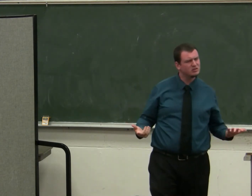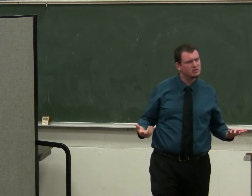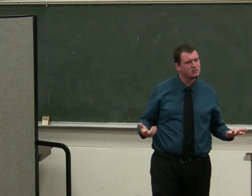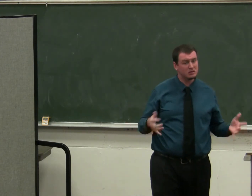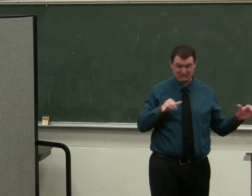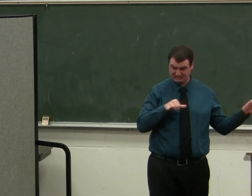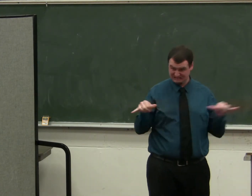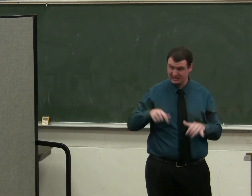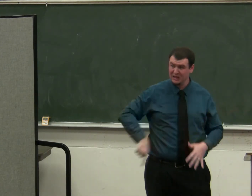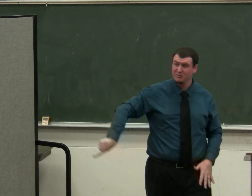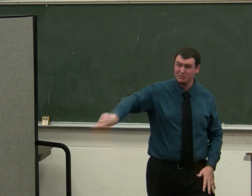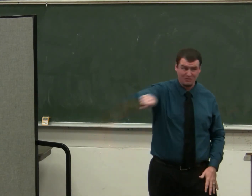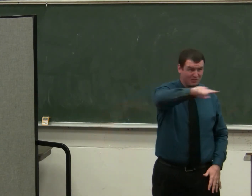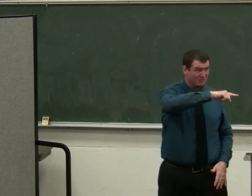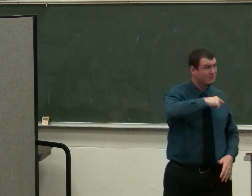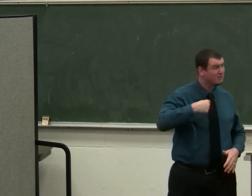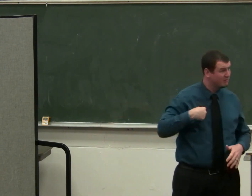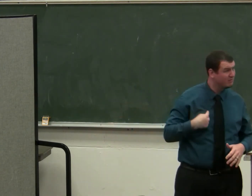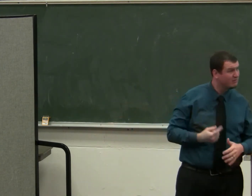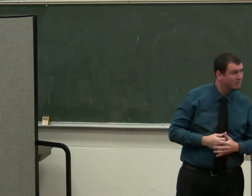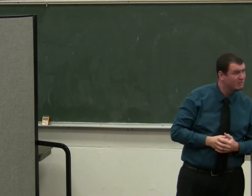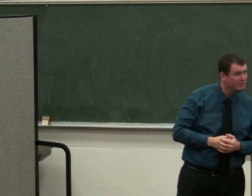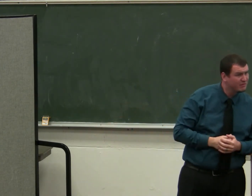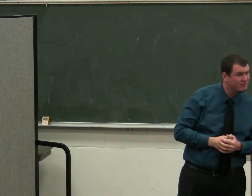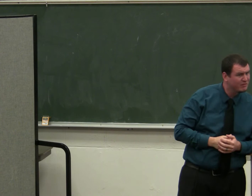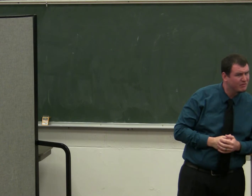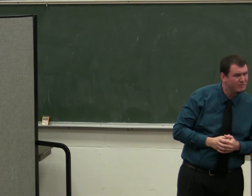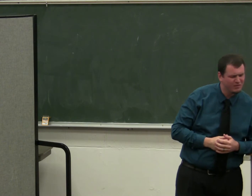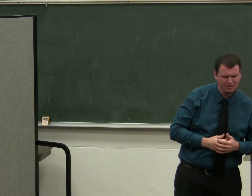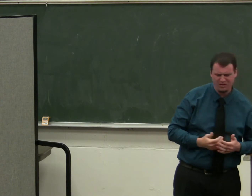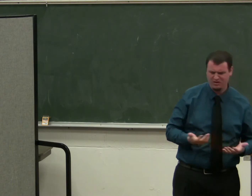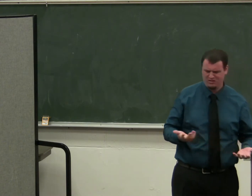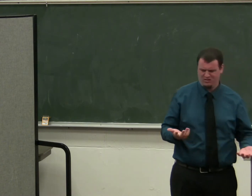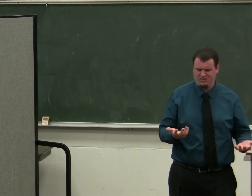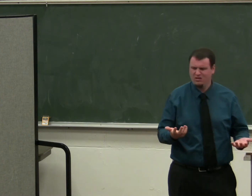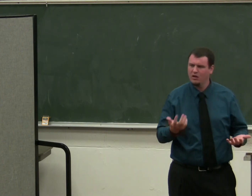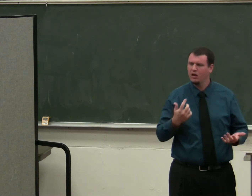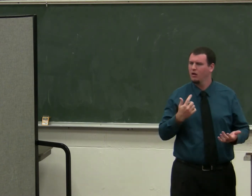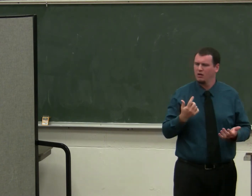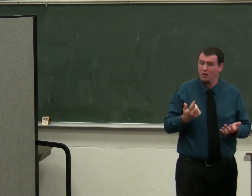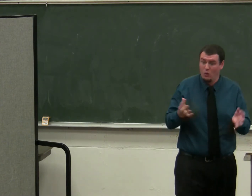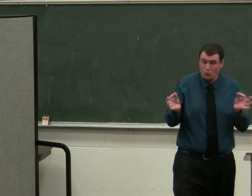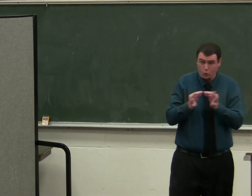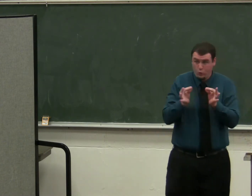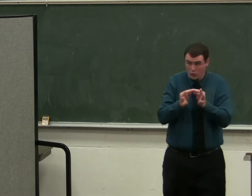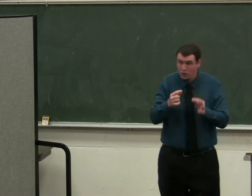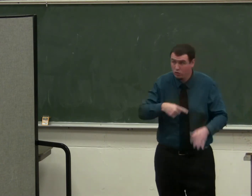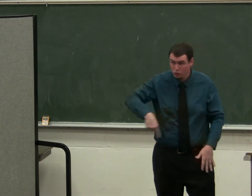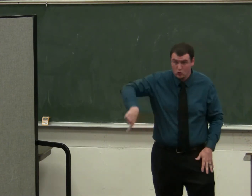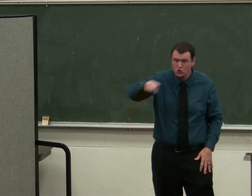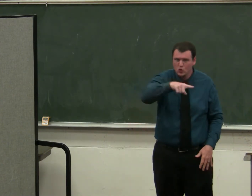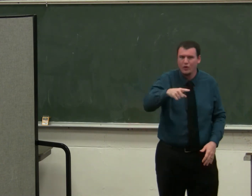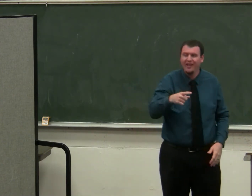I need to show truth always. And that's the same for us, for all of you.